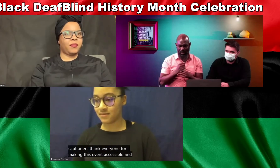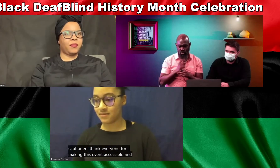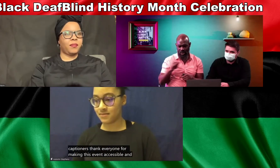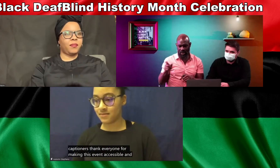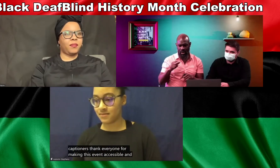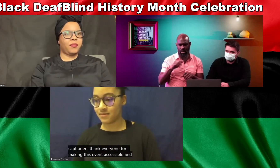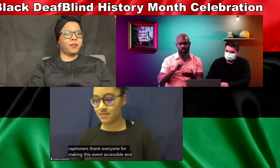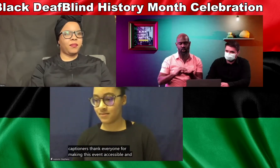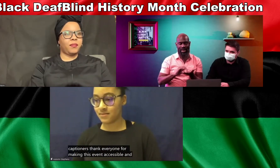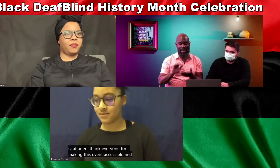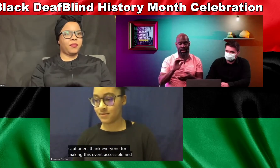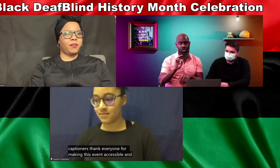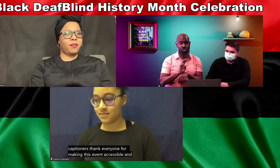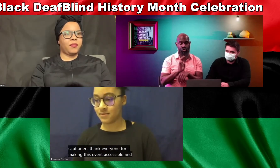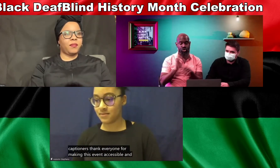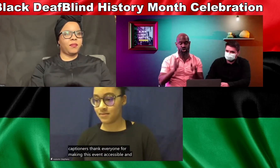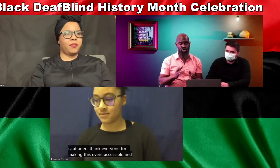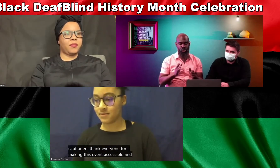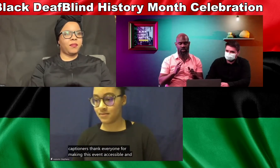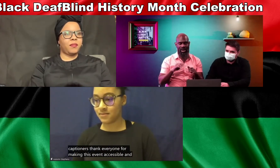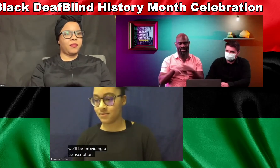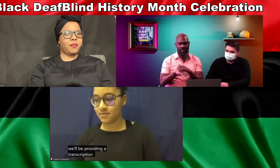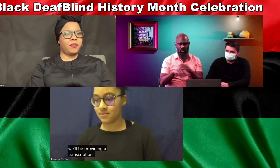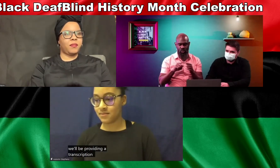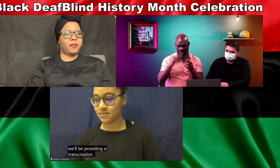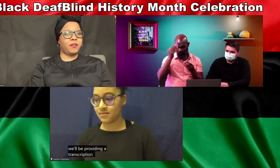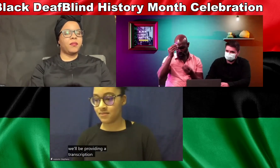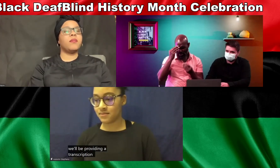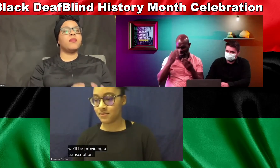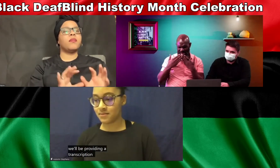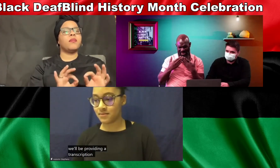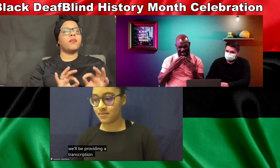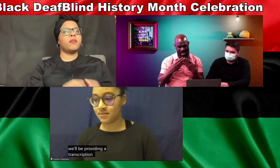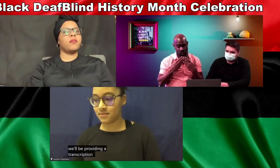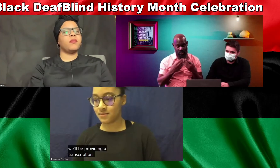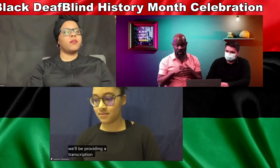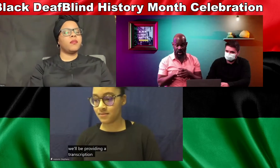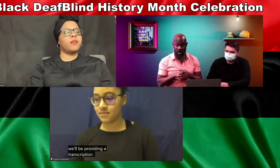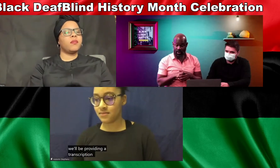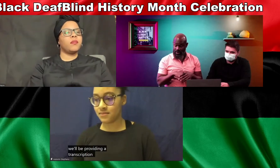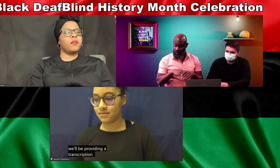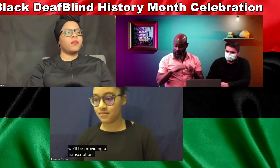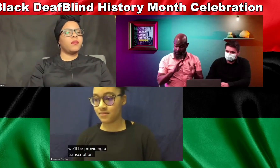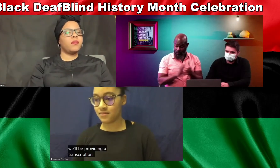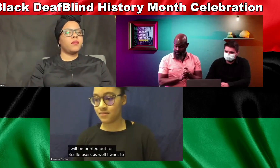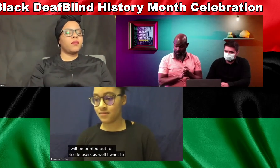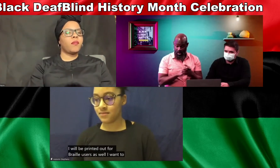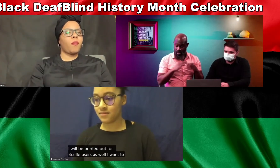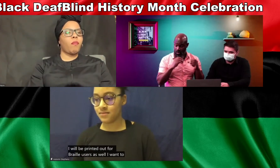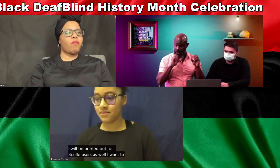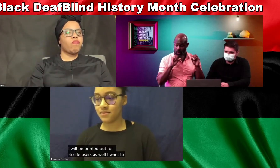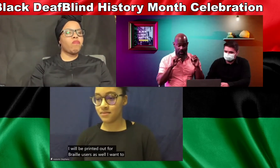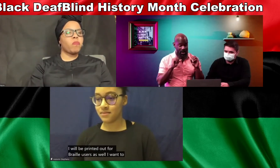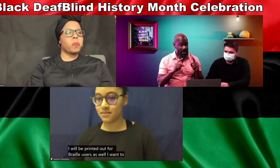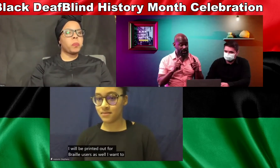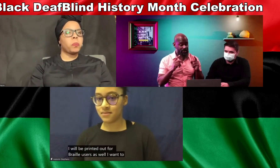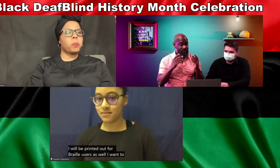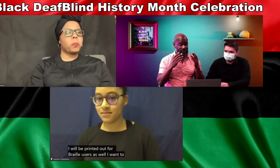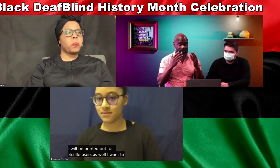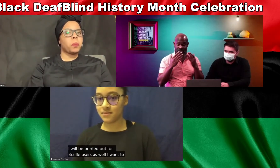transcription that will be printed out for Braille users as well. We want to make sure that this information is accessible to everyone.